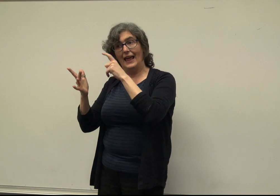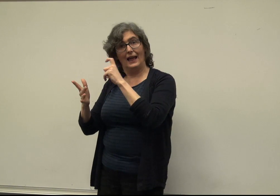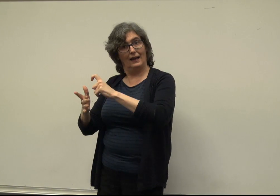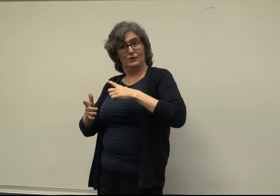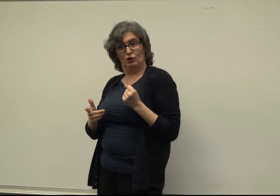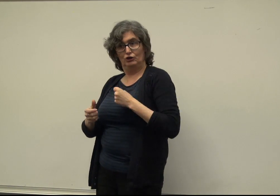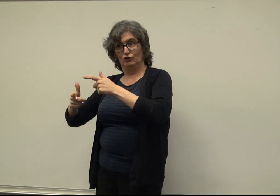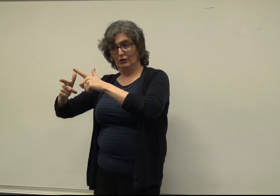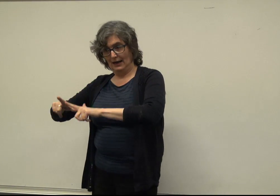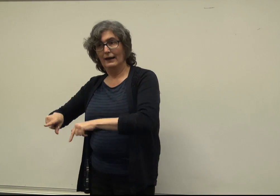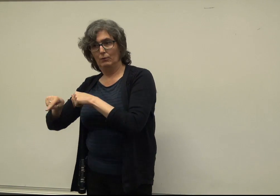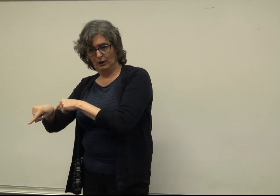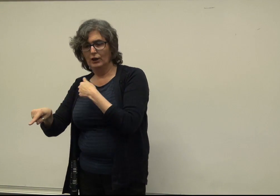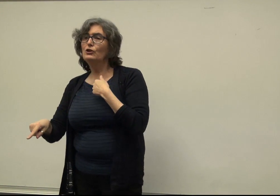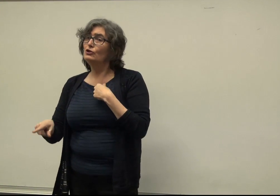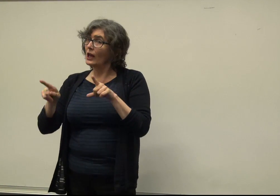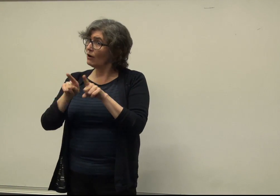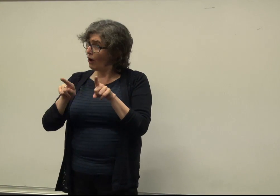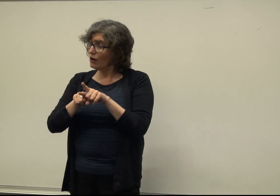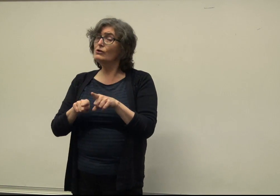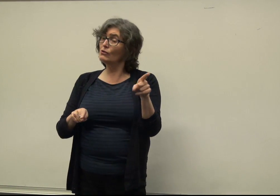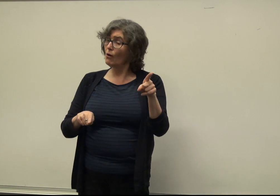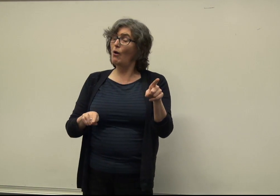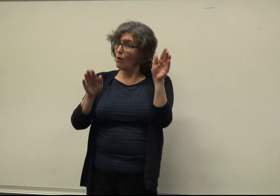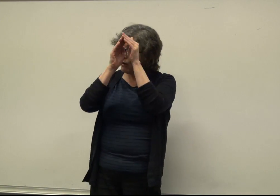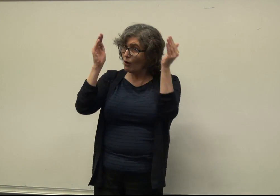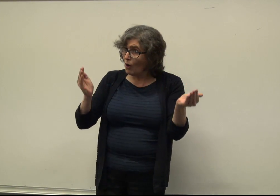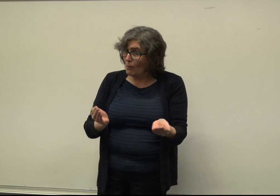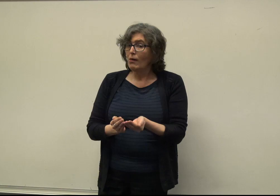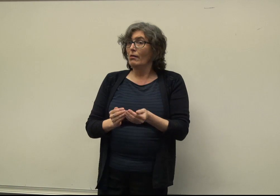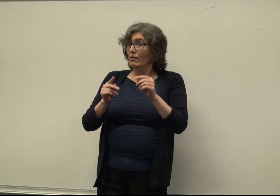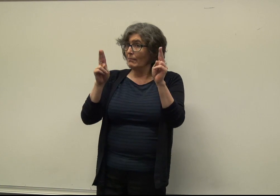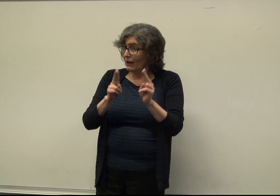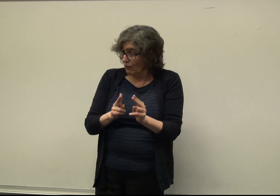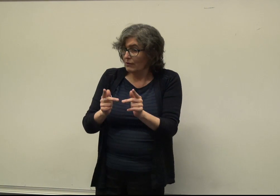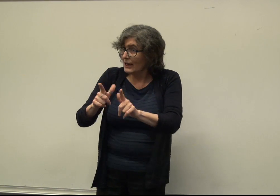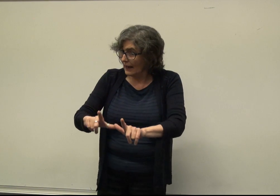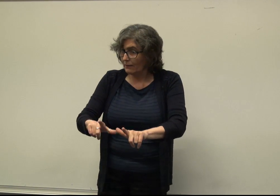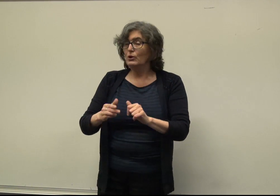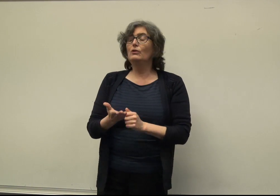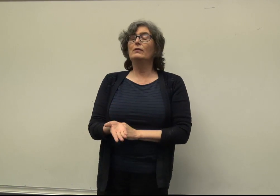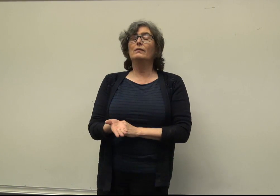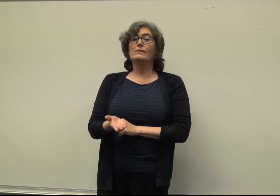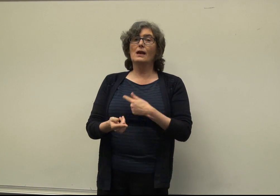we deal with bilingualism later over the lifespan. I'm fortunate enough to collaborate with colleagues